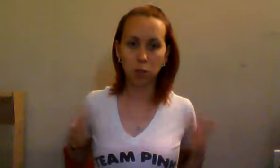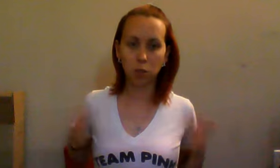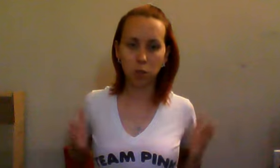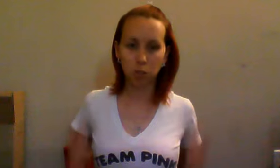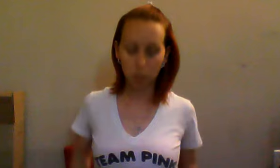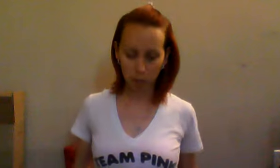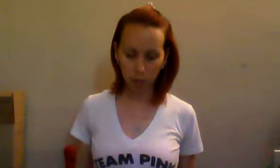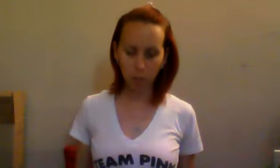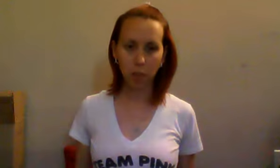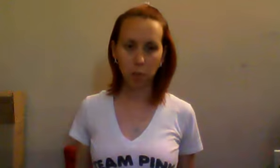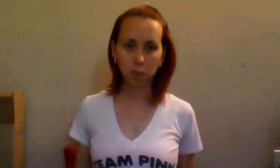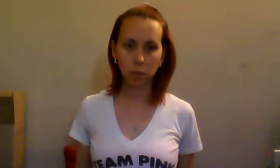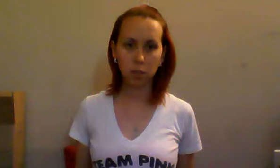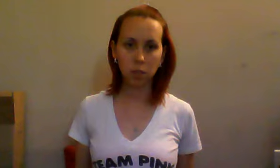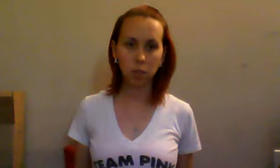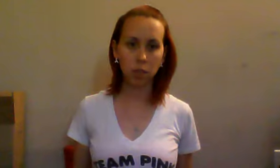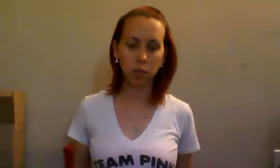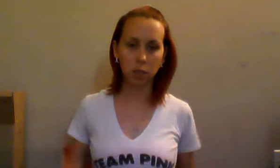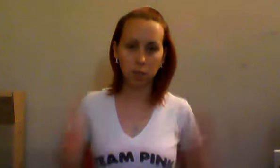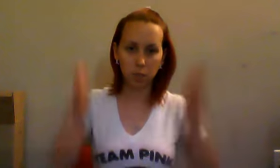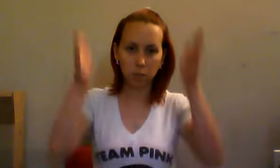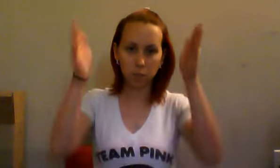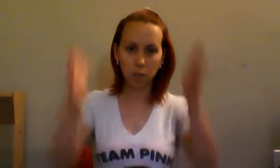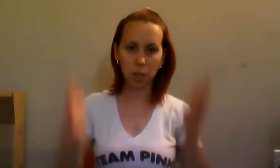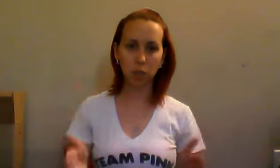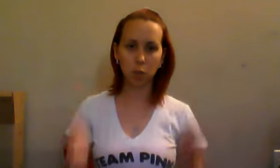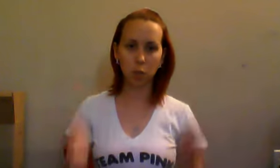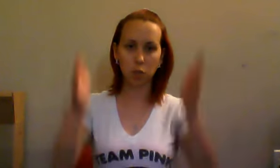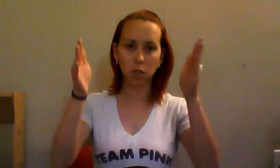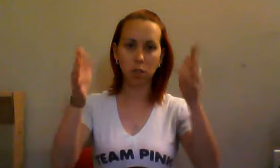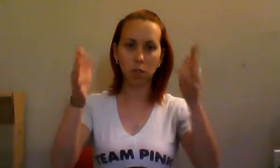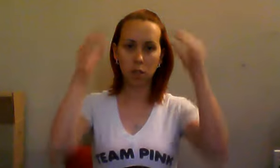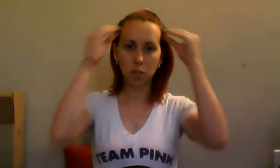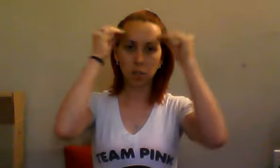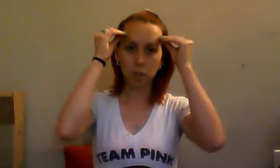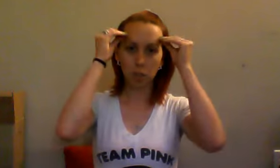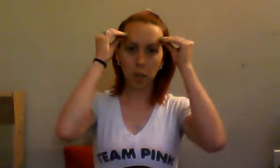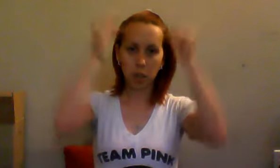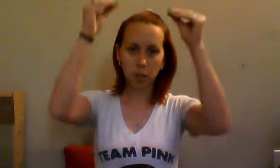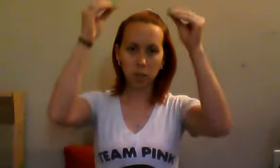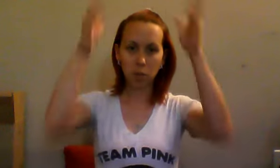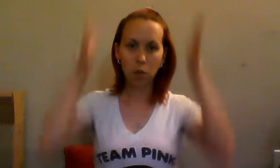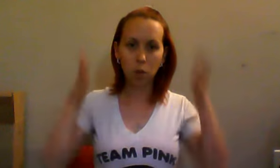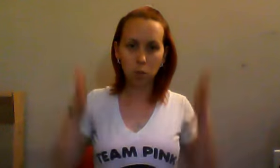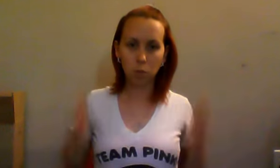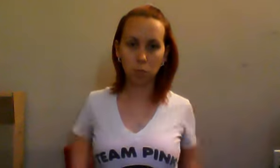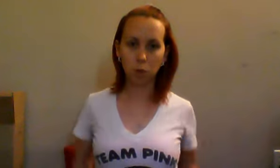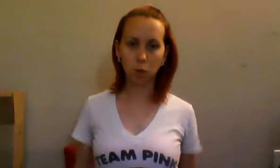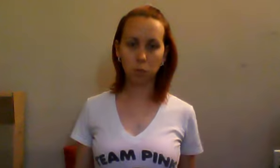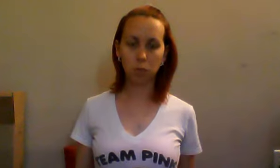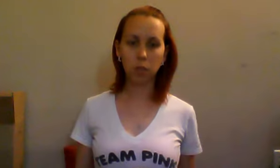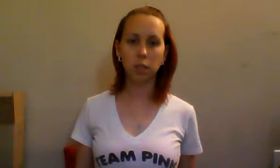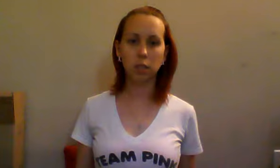shoulders down to my hips in this kind of motion. So hat, robes is